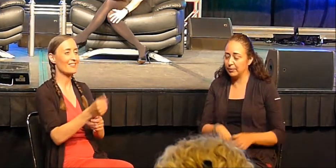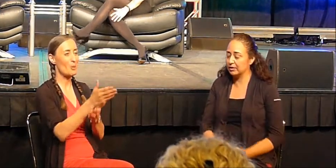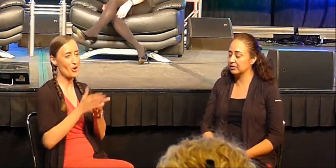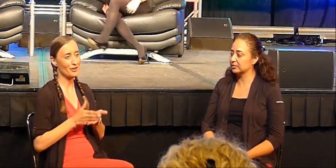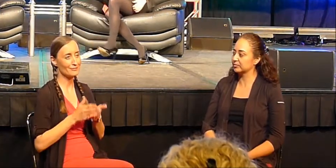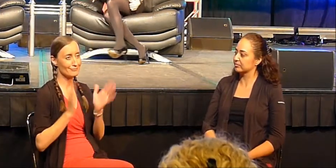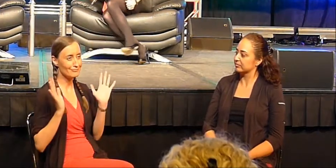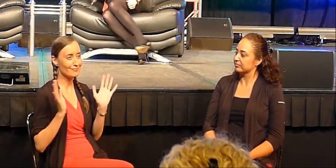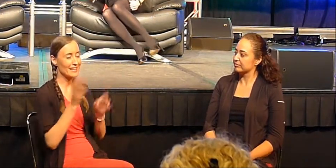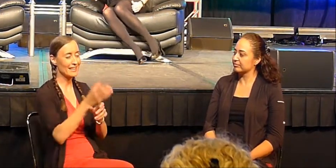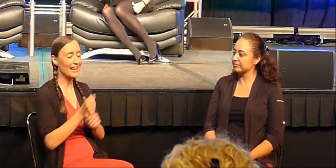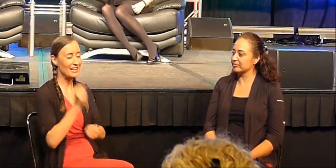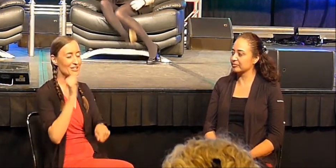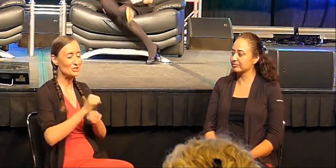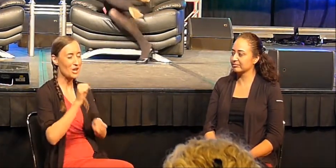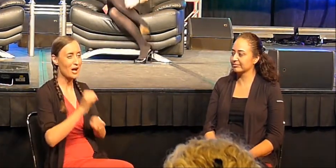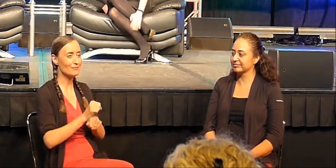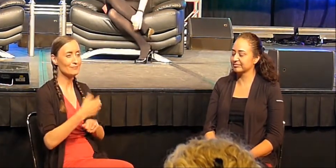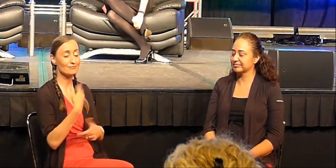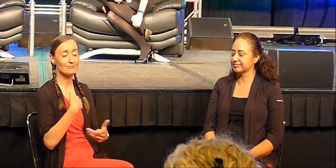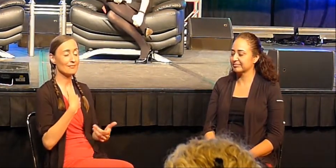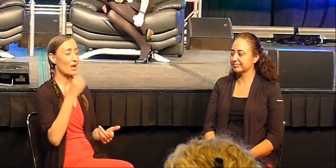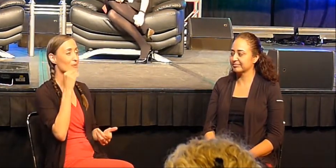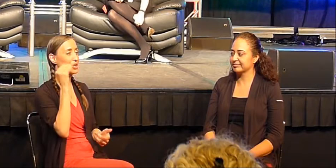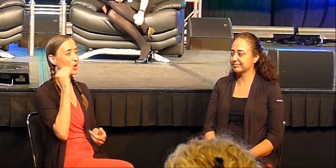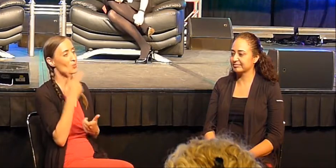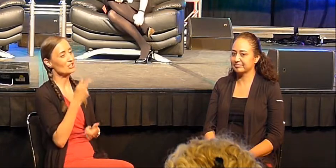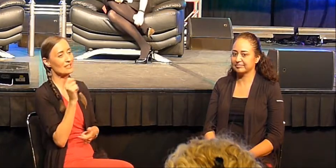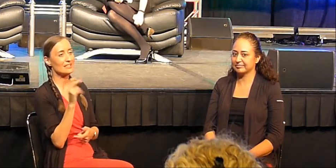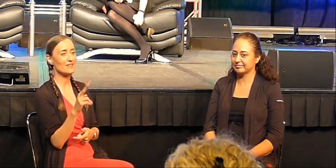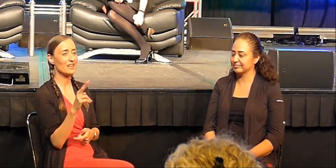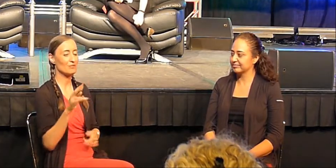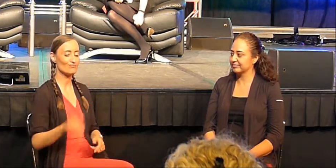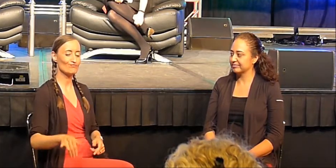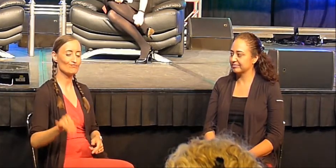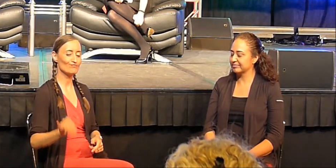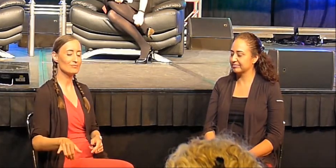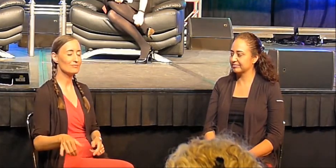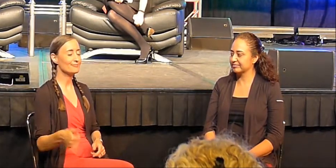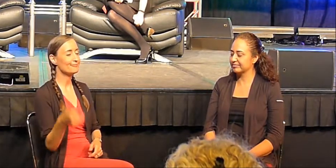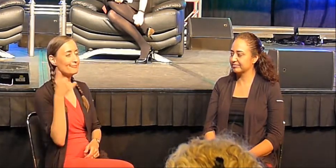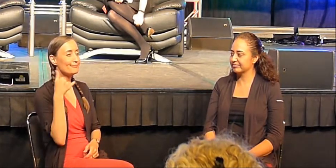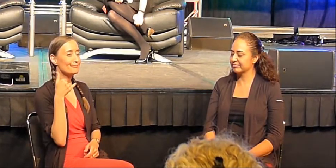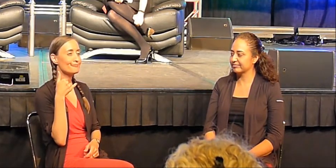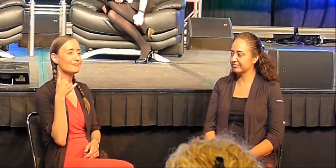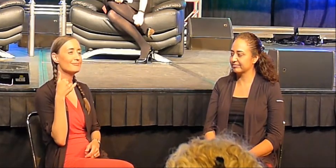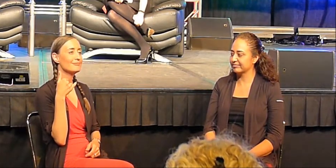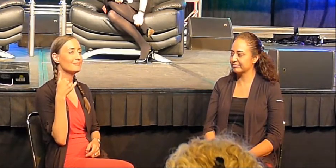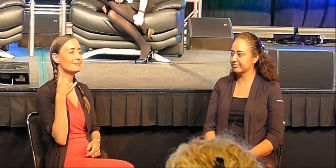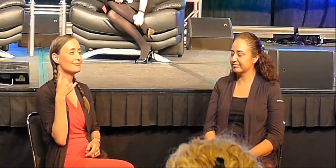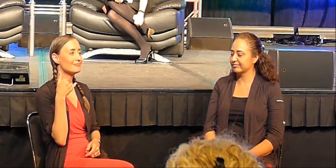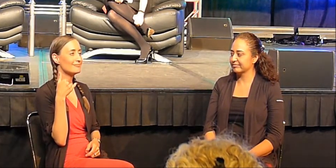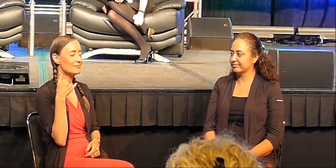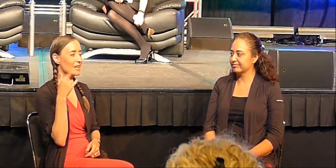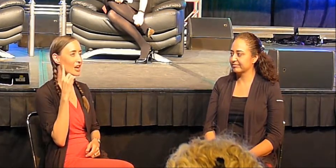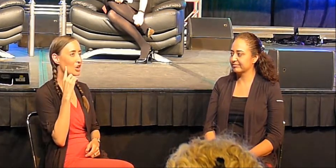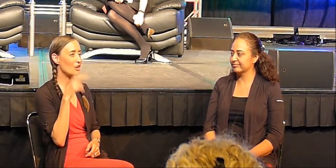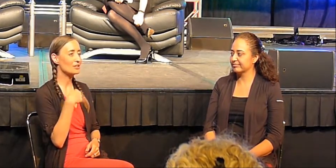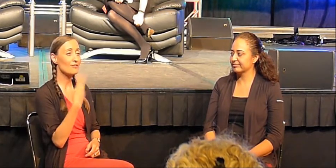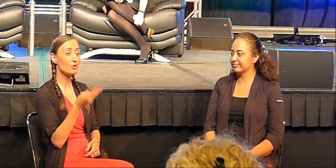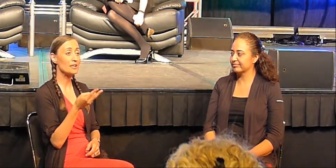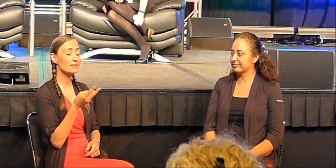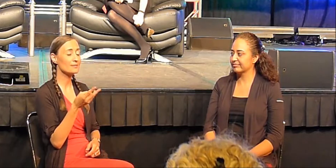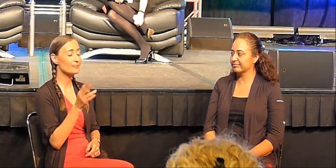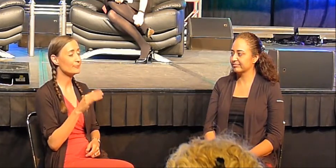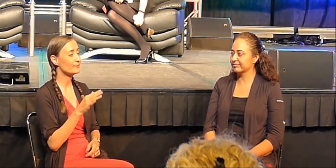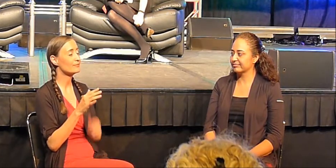Because I was at home watching TV when the phone rang, And I picked it up, and I heard the voice on the other